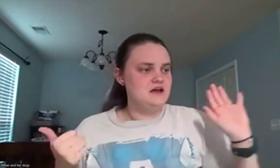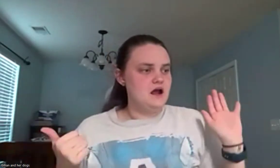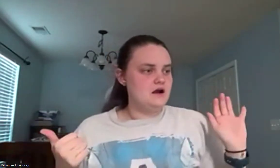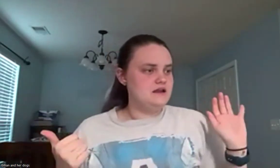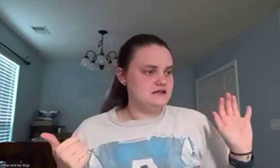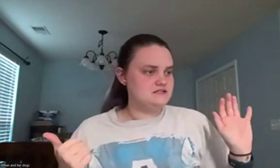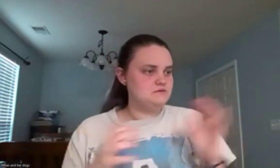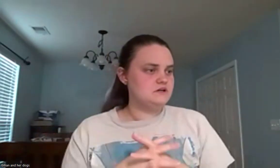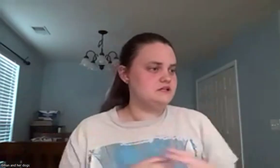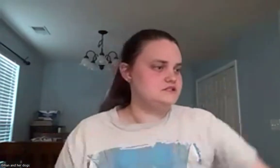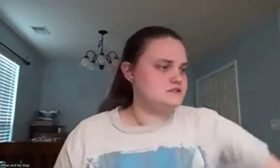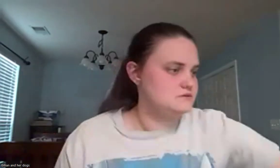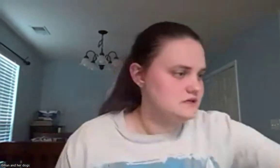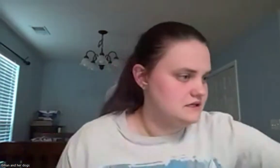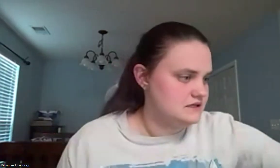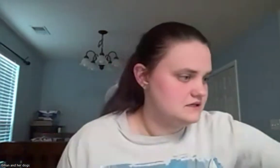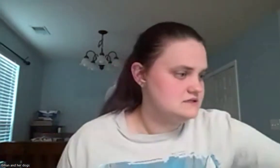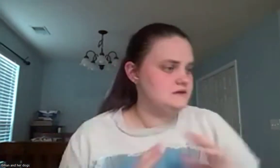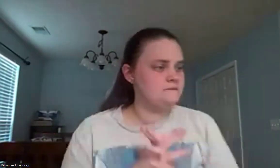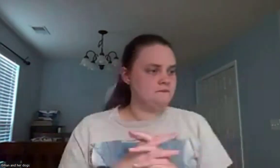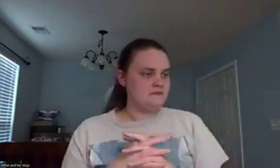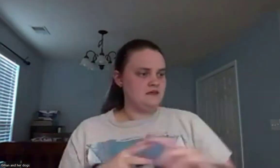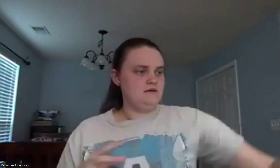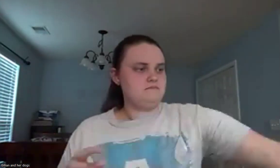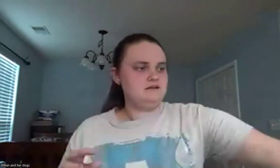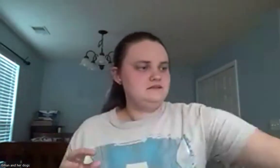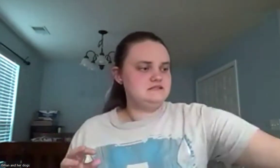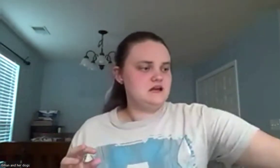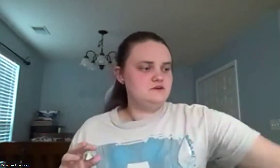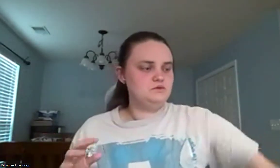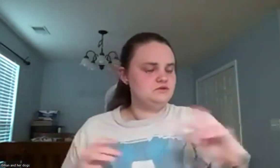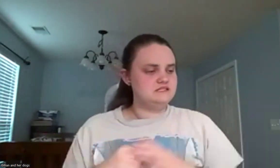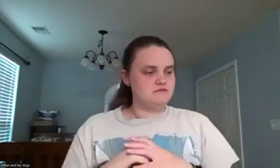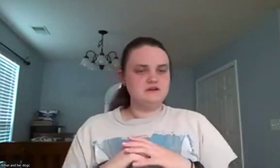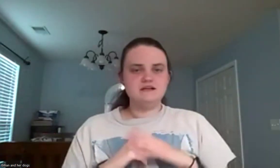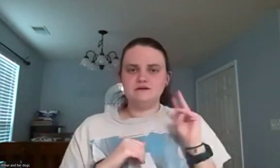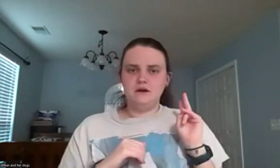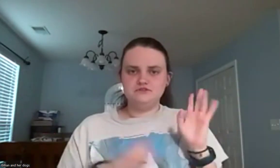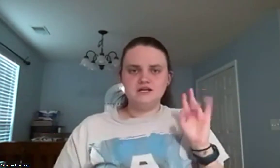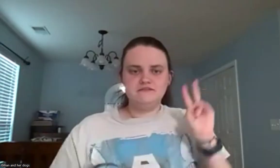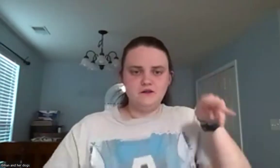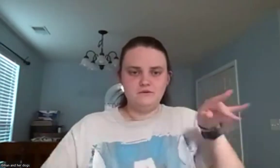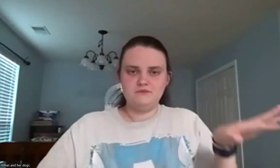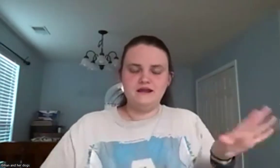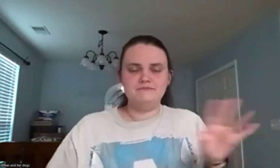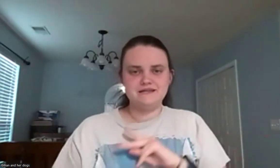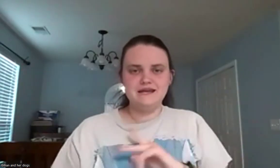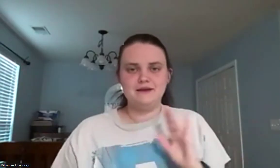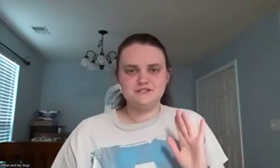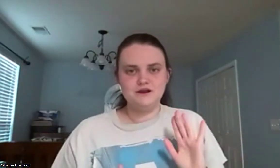Our next one we're going to do is my list is kind of an older list, I realized. So I'm trying to follow it up right. And Miss Katie, I'm sorry if